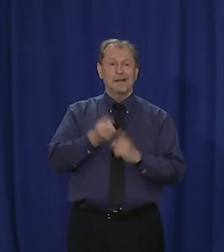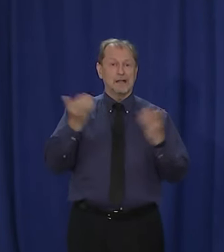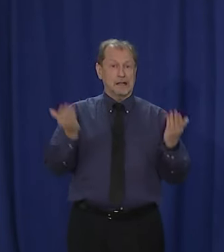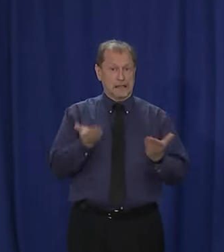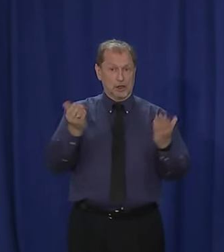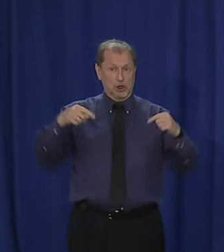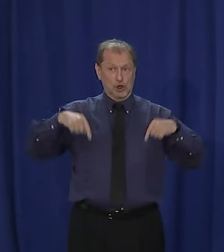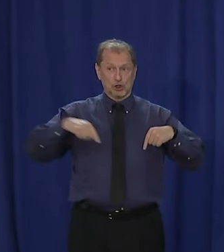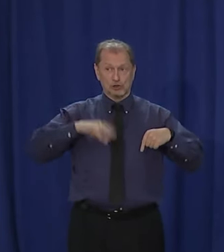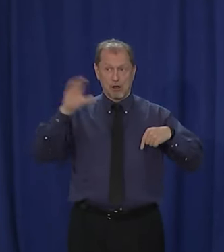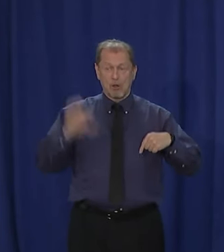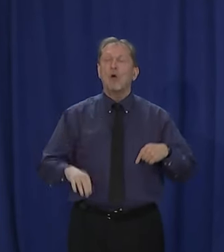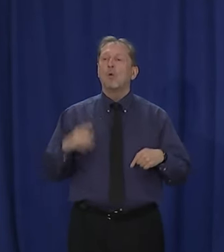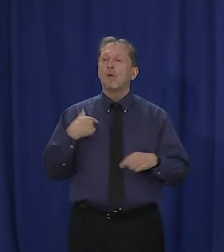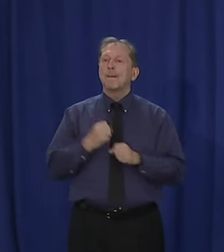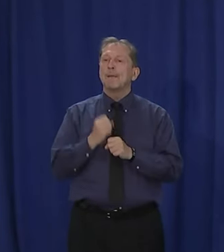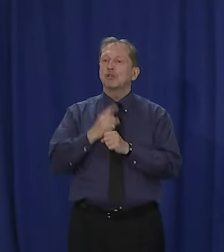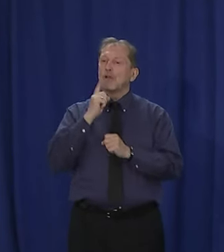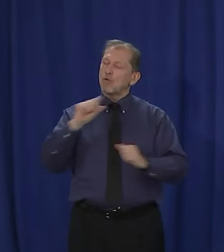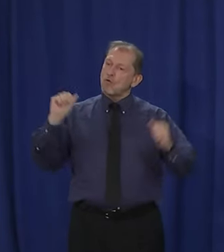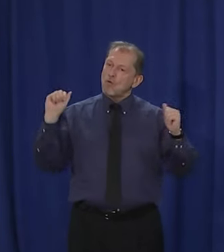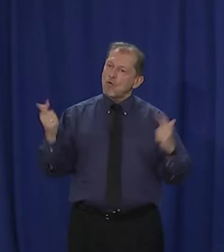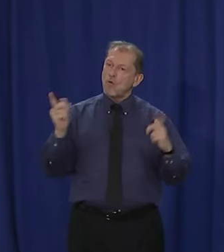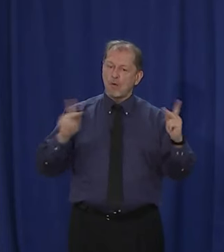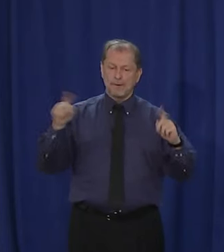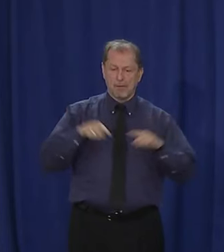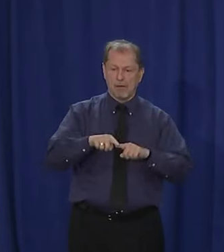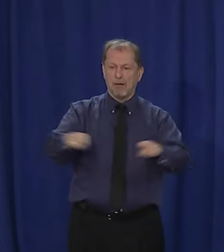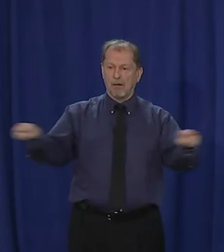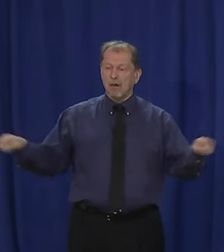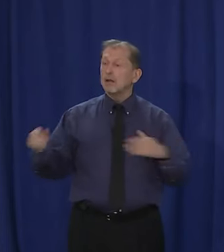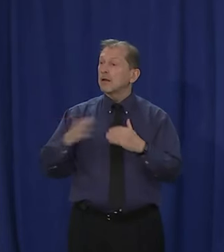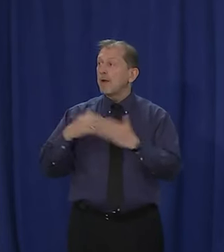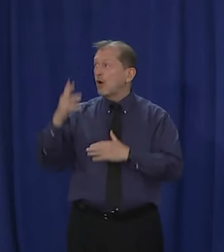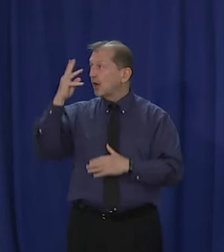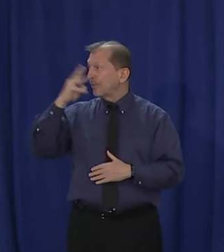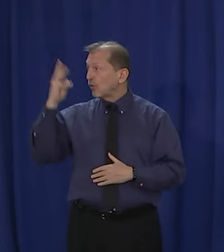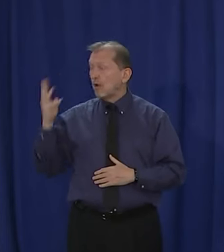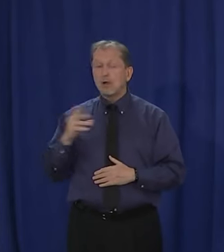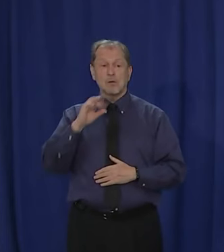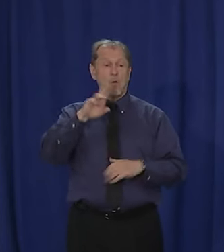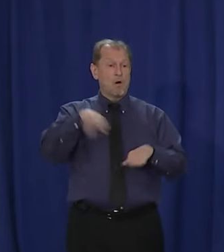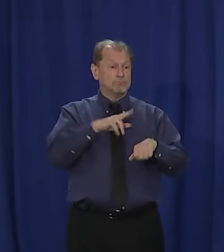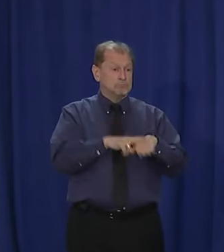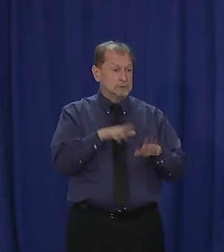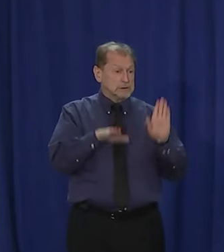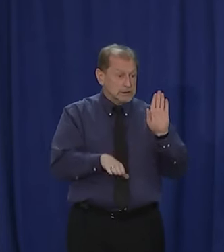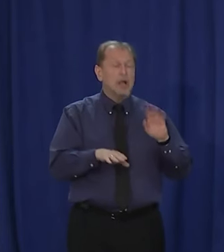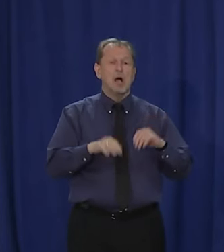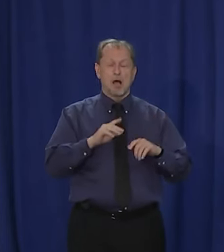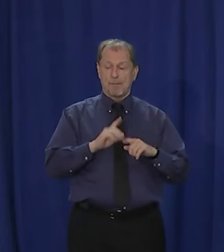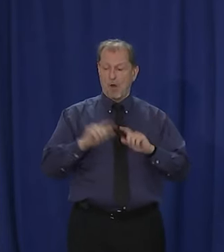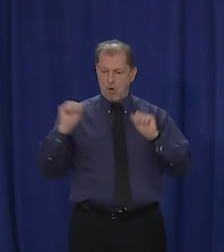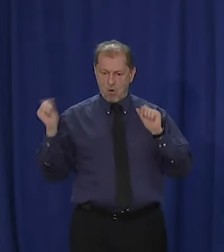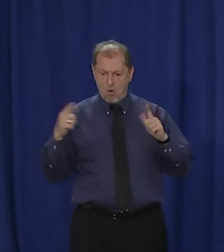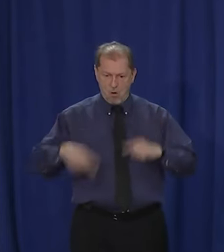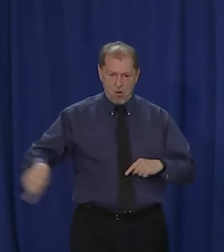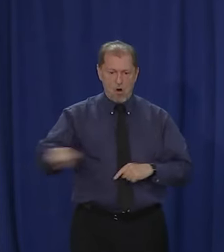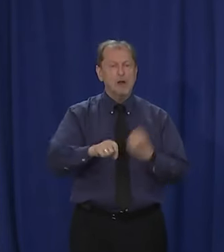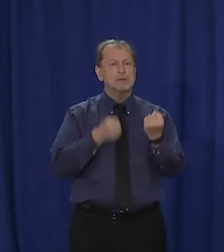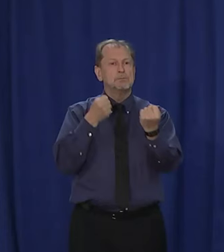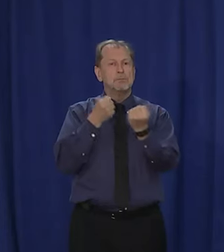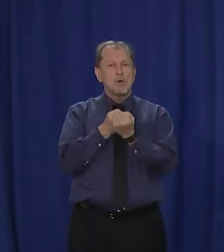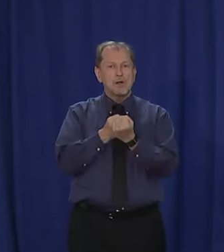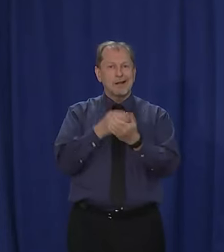the clock to ensure our residents, all of our residents, are not only secure from the COVID virus, but are supported against